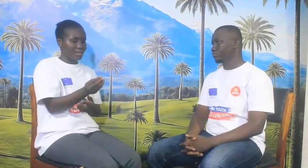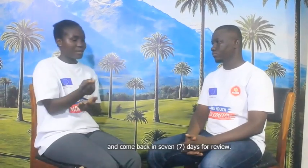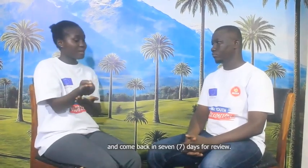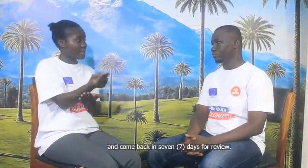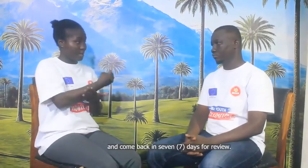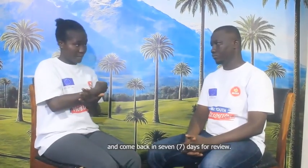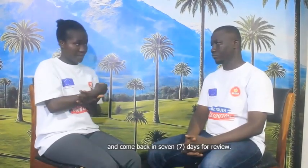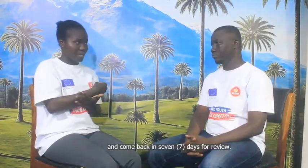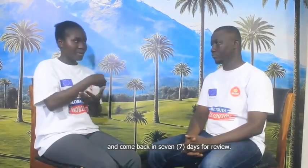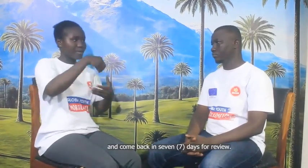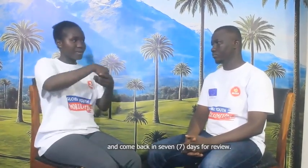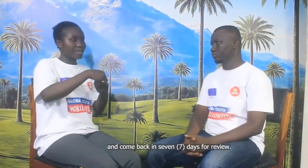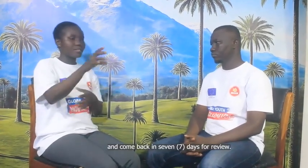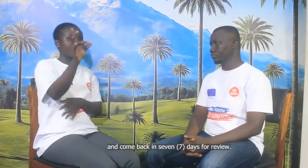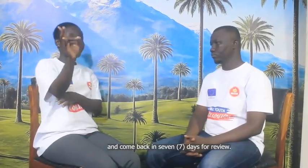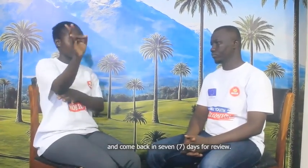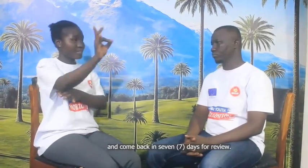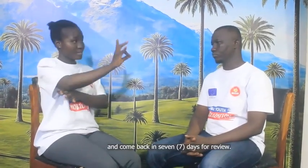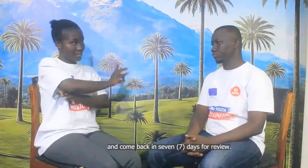and come back in 7 days for review.